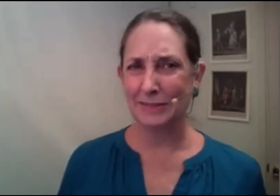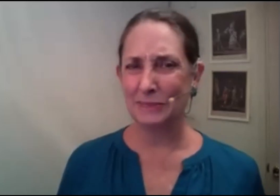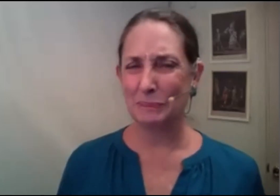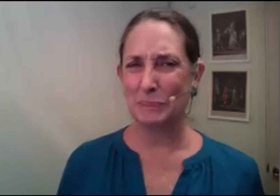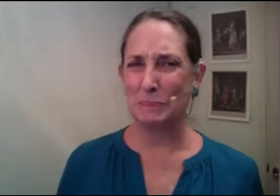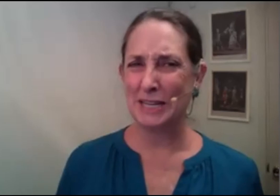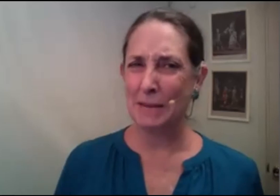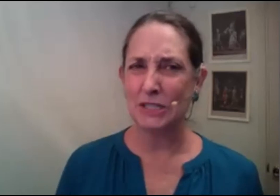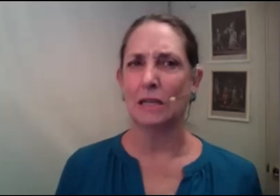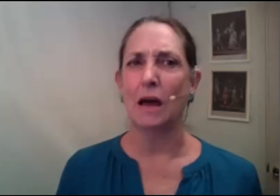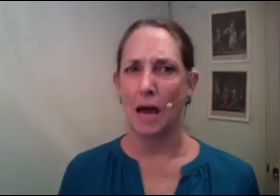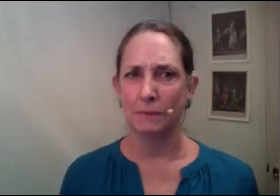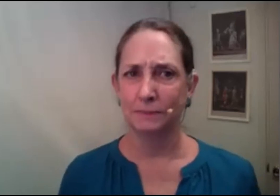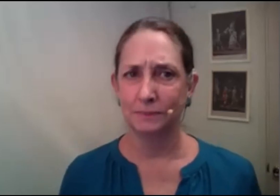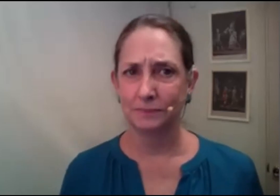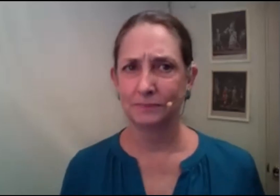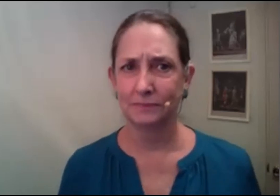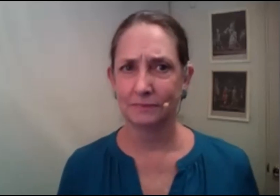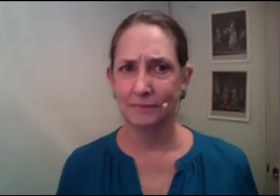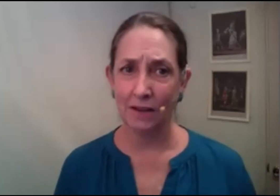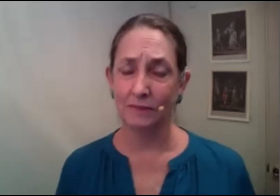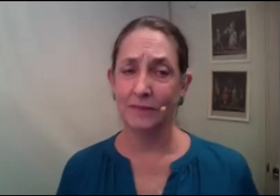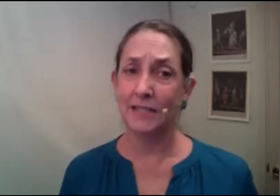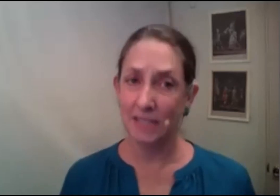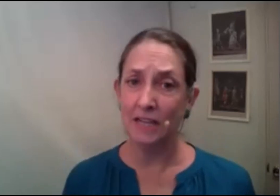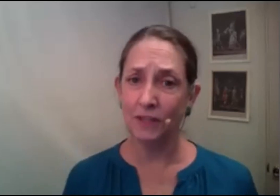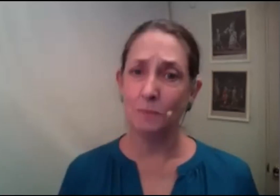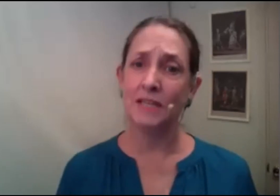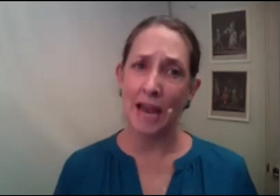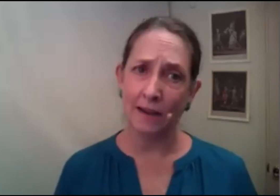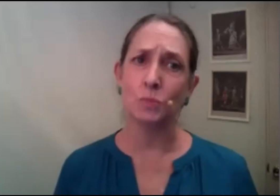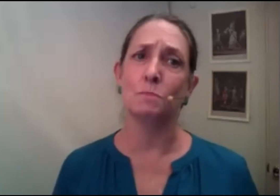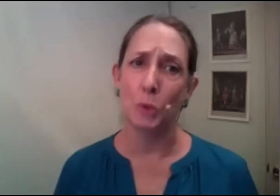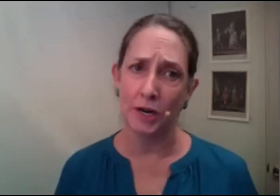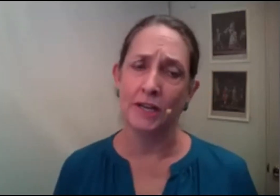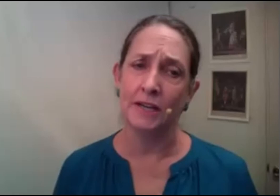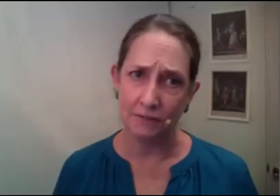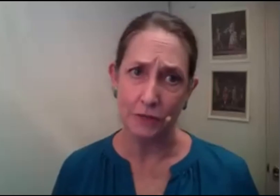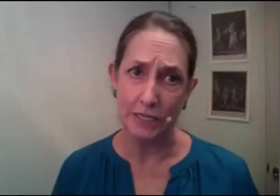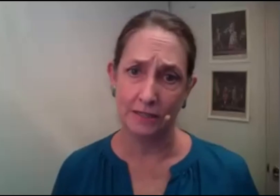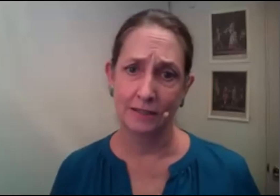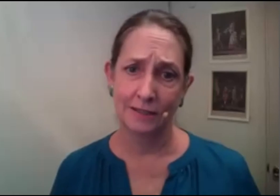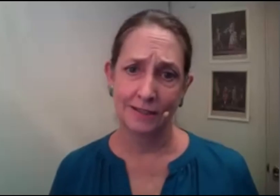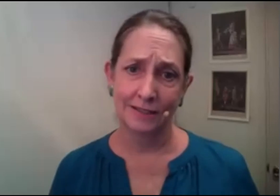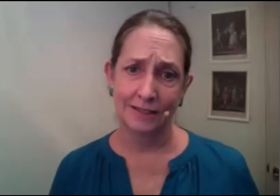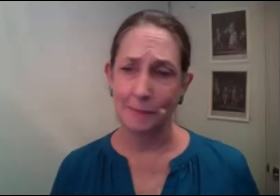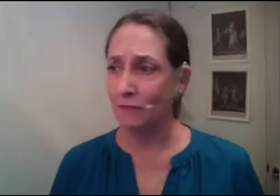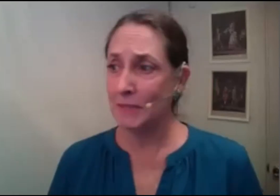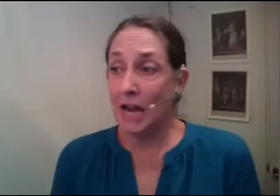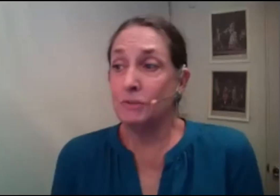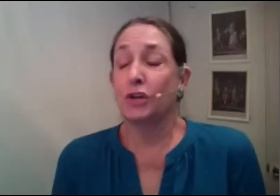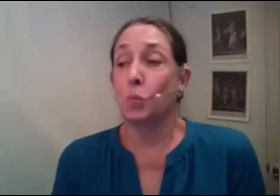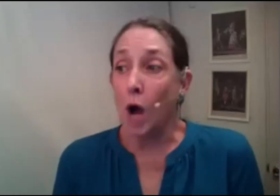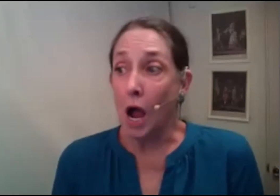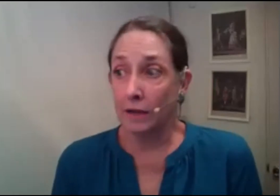Alice became a slob. Now, that's significant because Alice was born a neat freak. I mean, from the